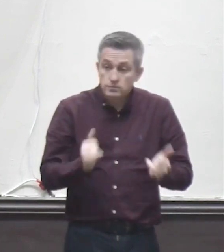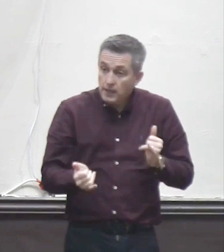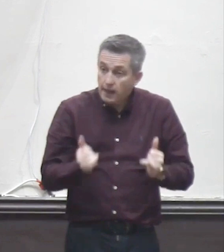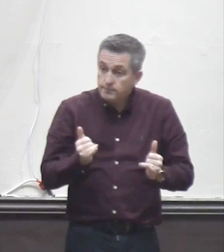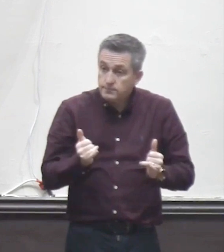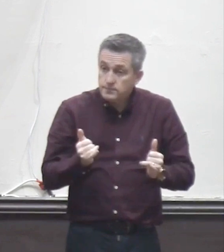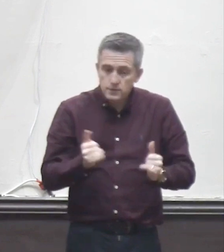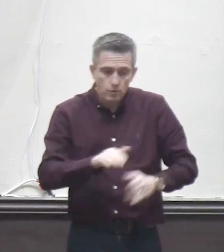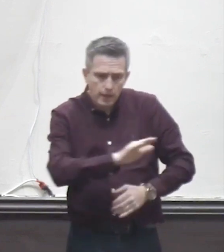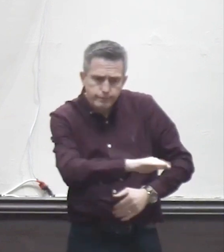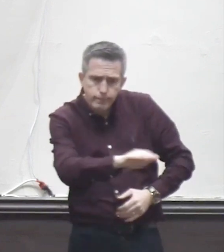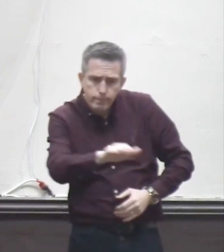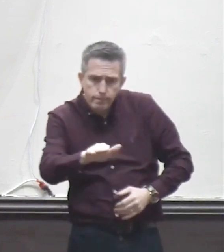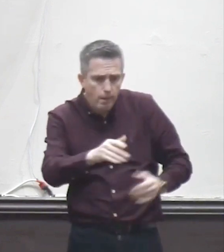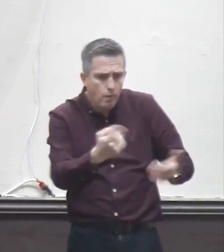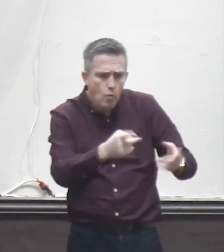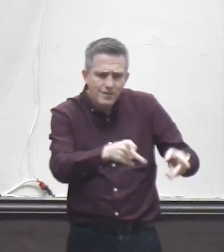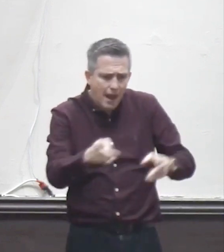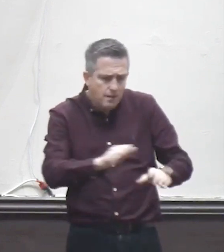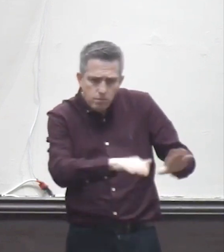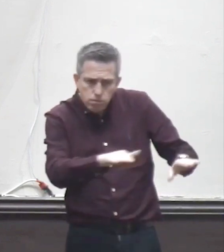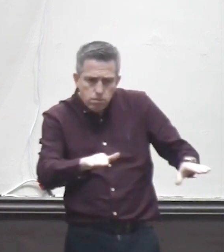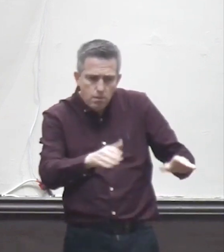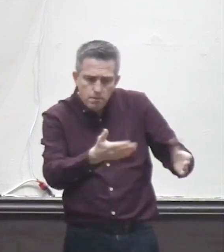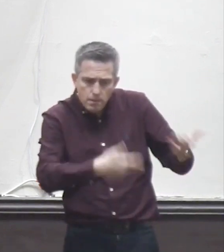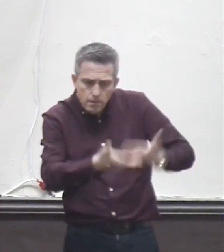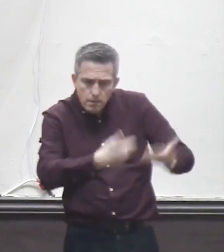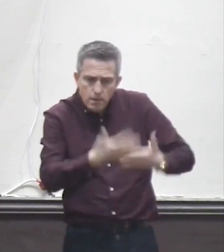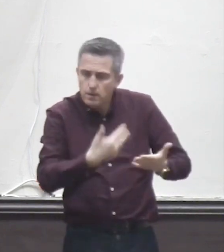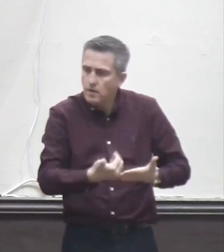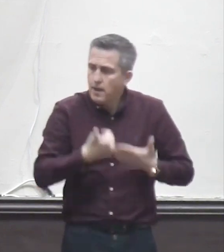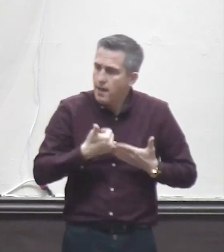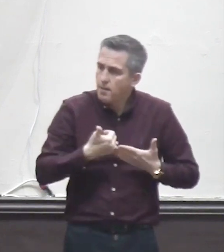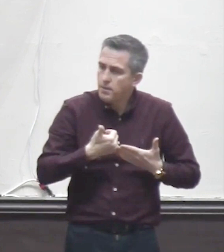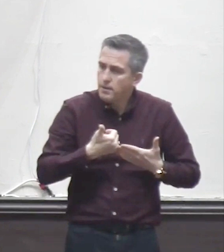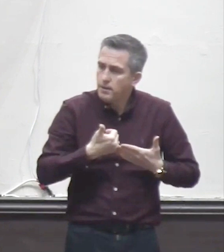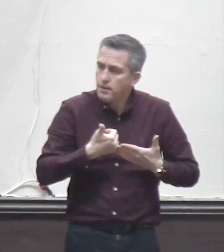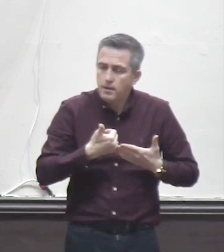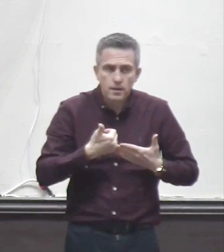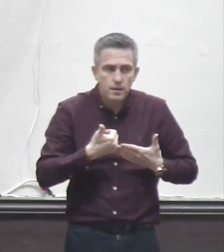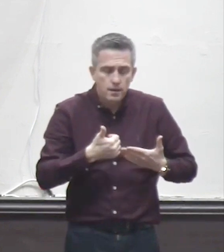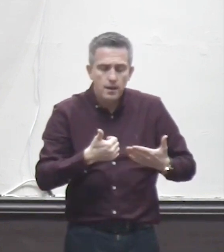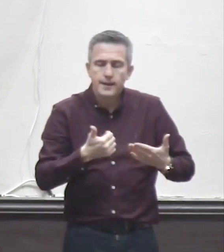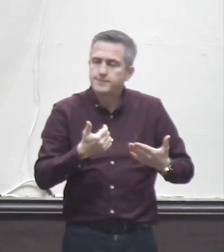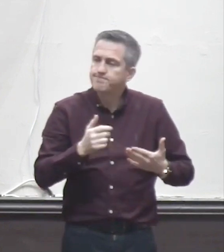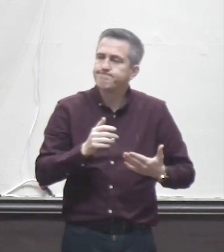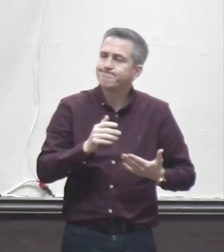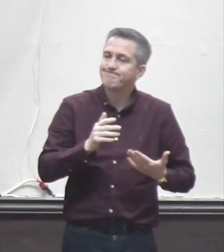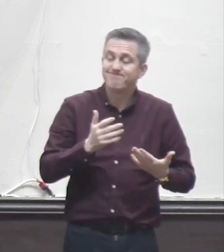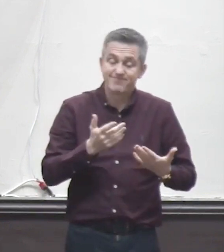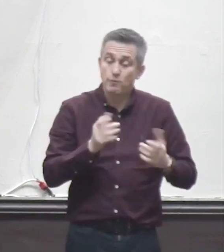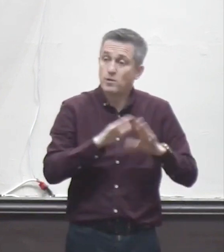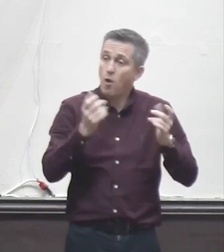individuals that have passed away for help, And we don't realize that what we're doing and what we're